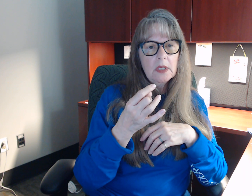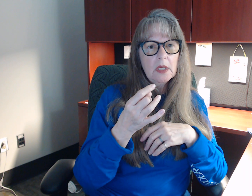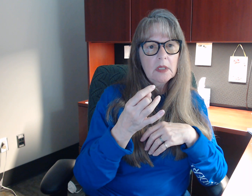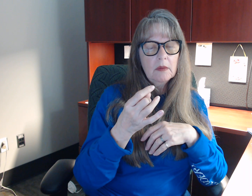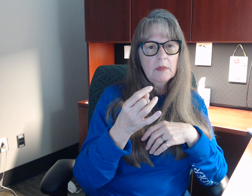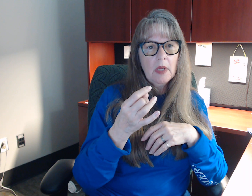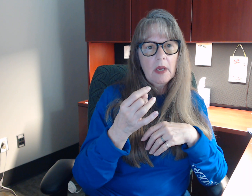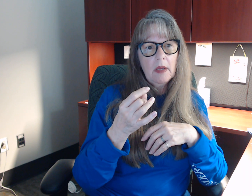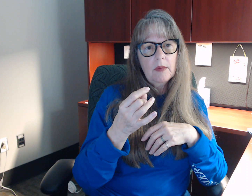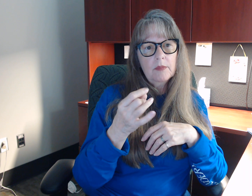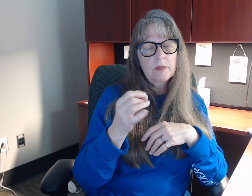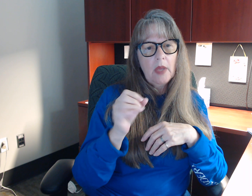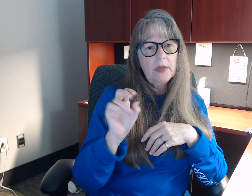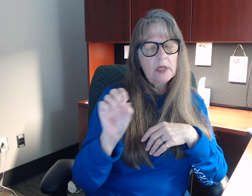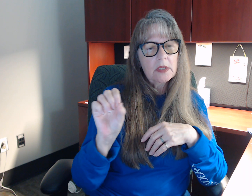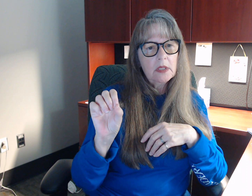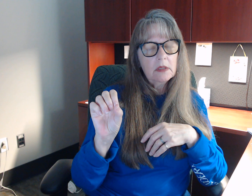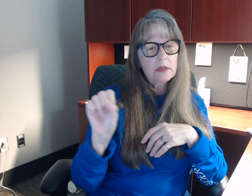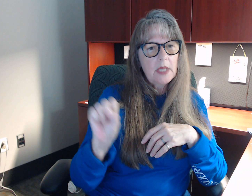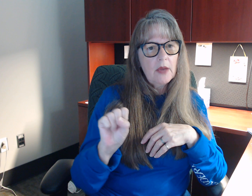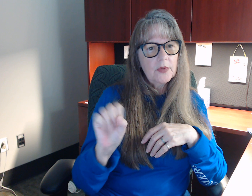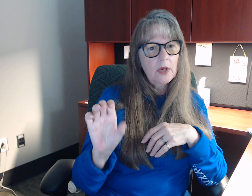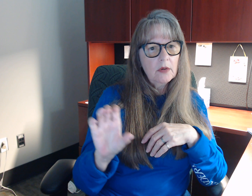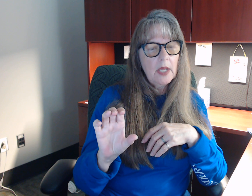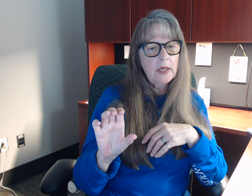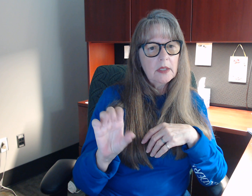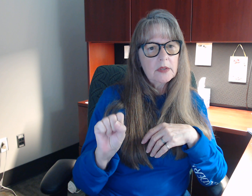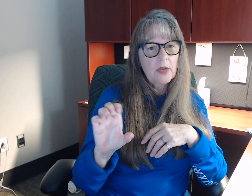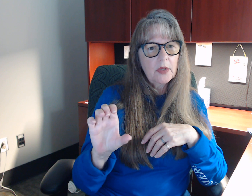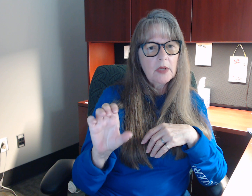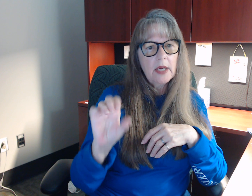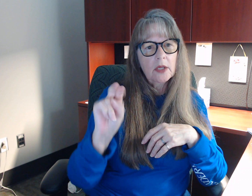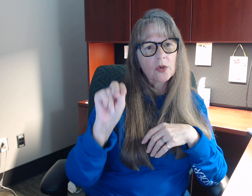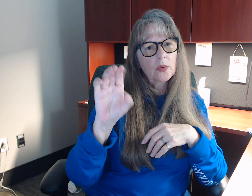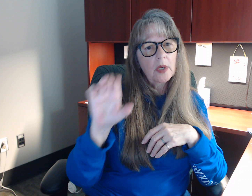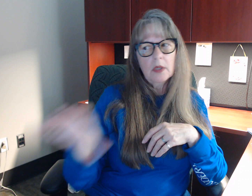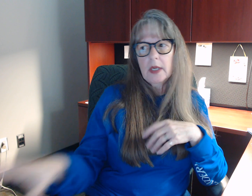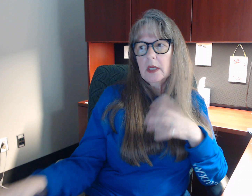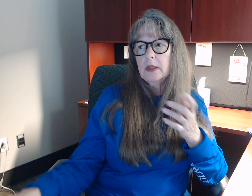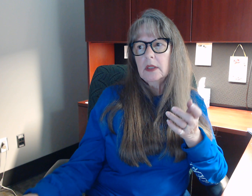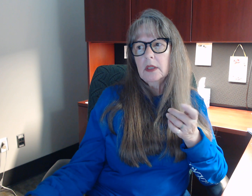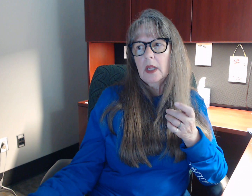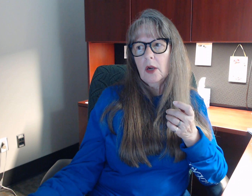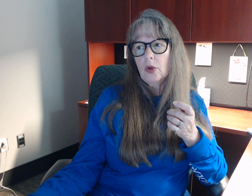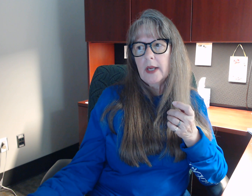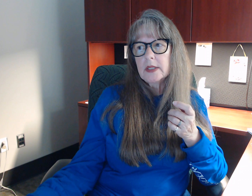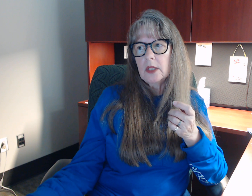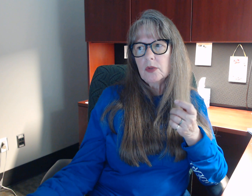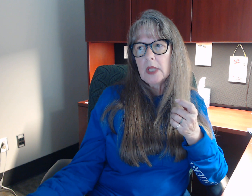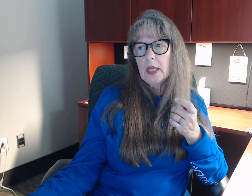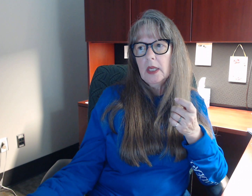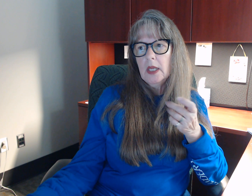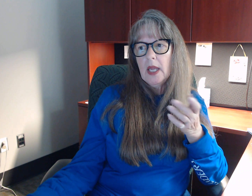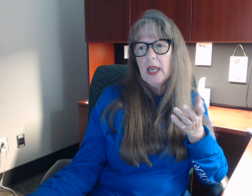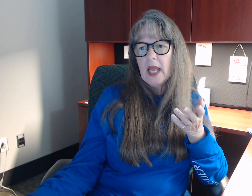the I think it's in South Carolina and North Carolina. I think that the Carolinas, they use that. It has